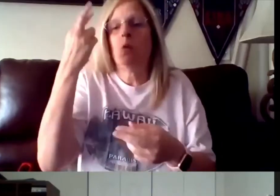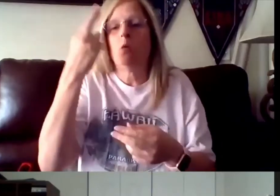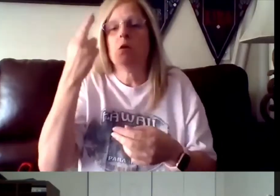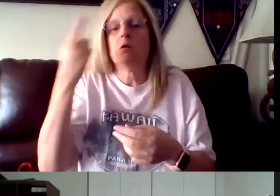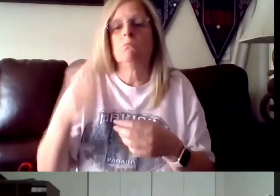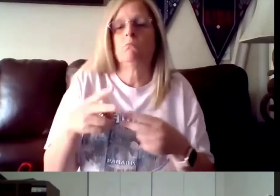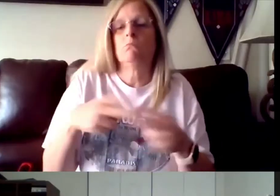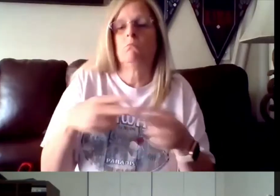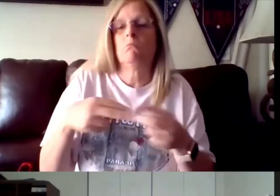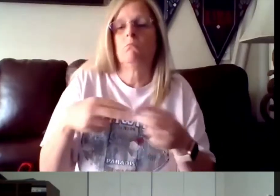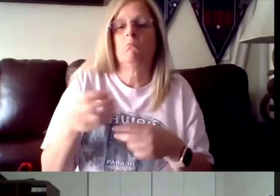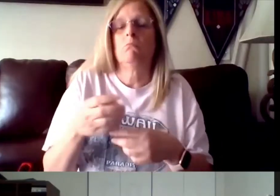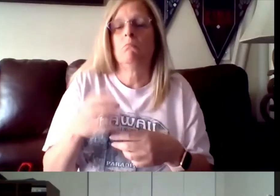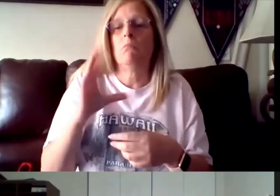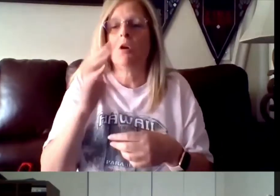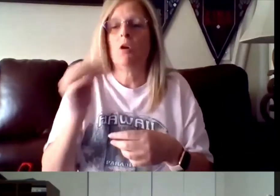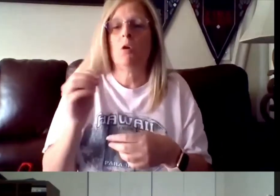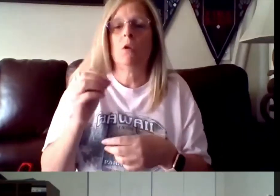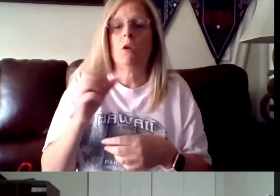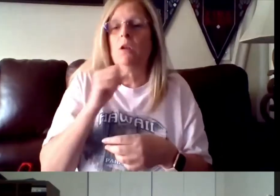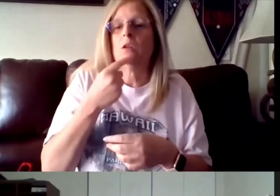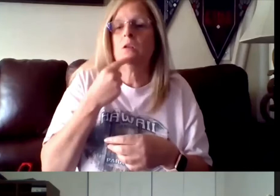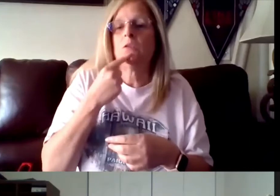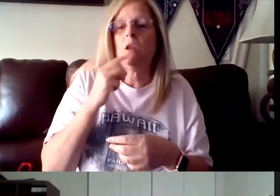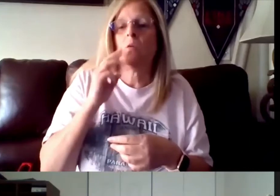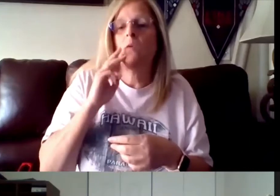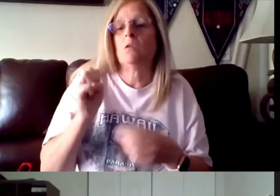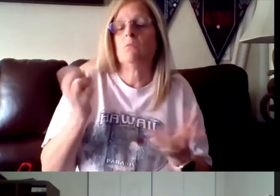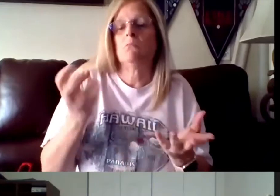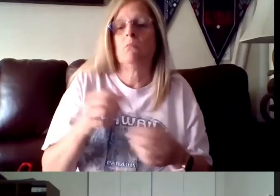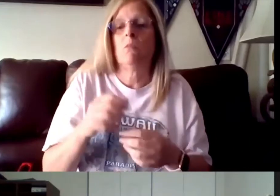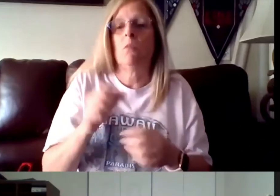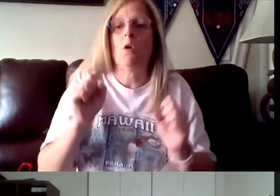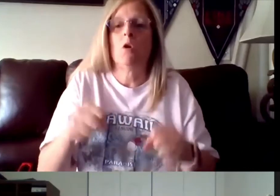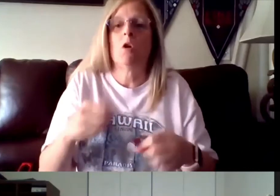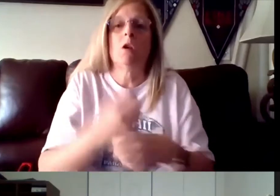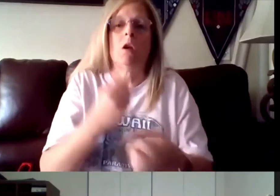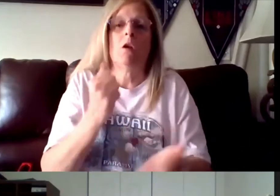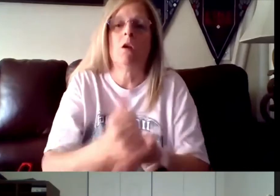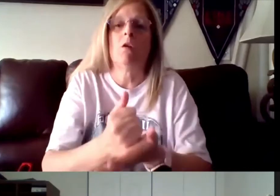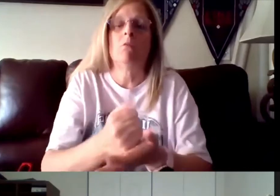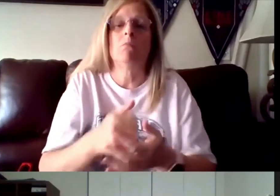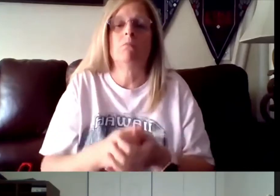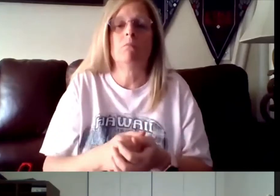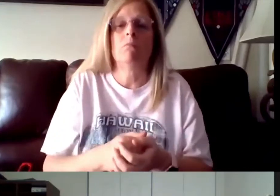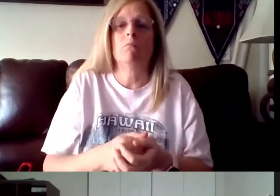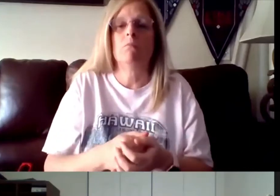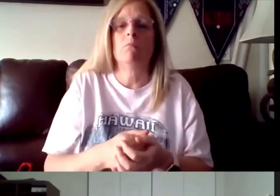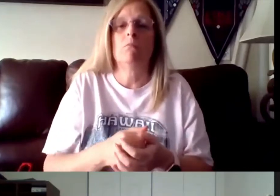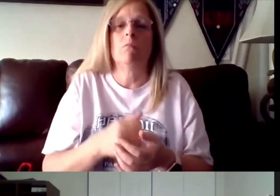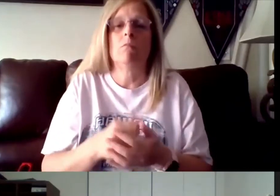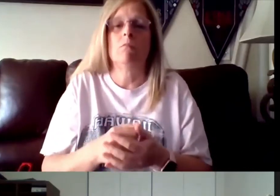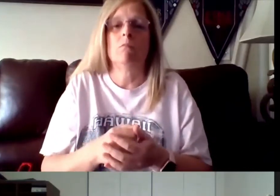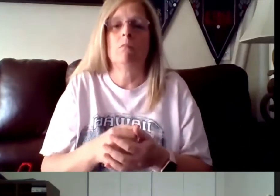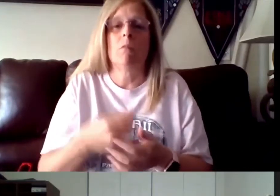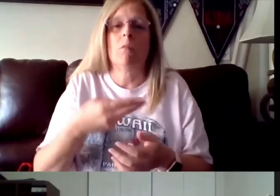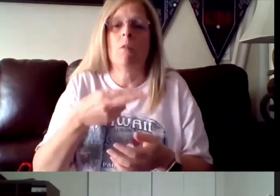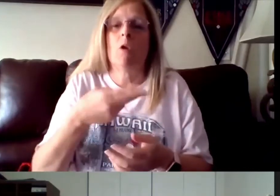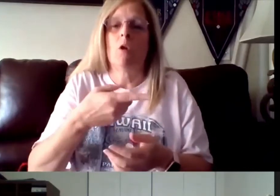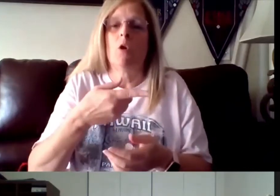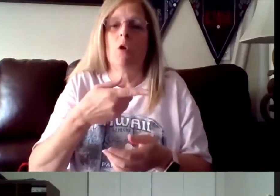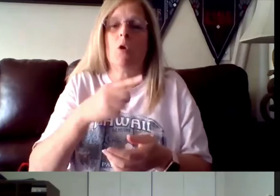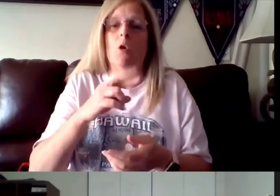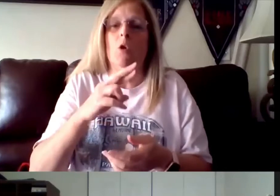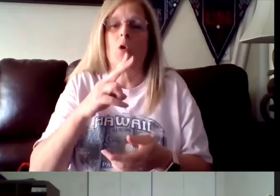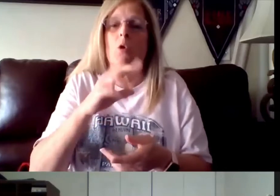company didn't do what they said they would, or I couldn't get any help, or I really believe that the gurus that said they're going to help me